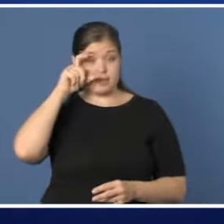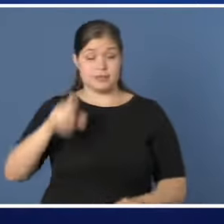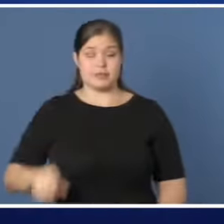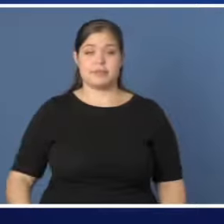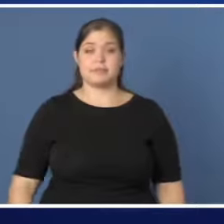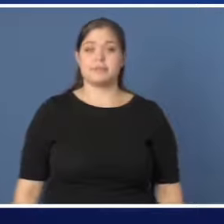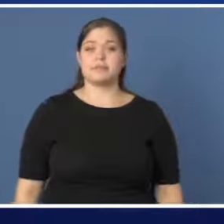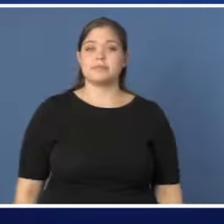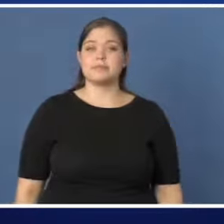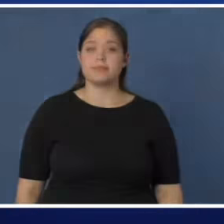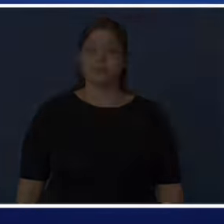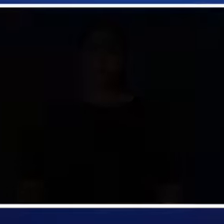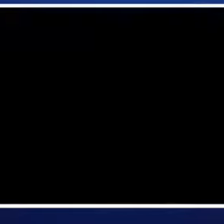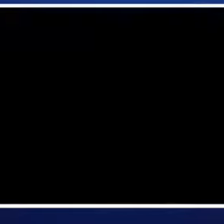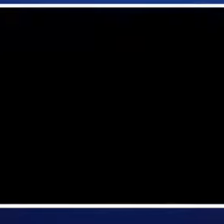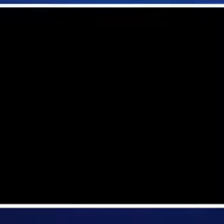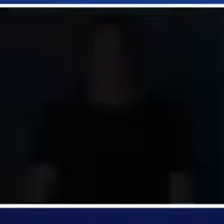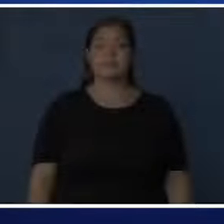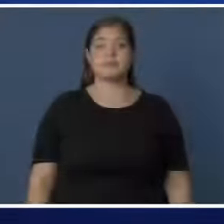Sunglasses.